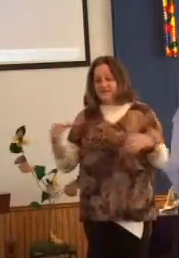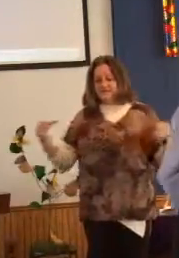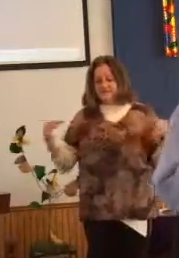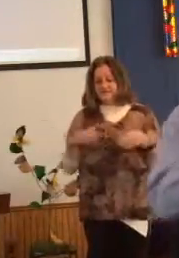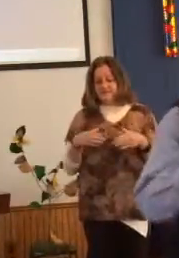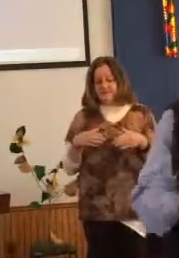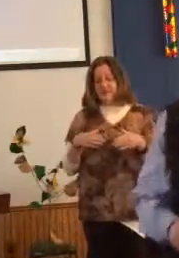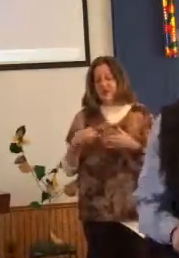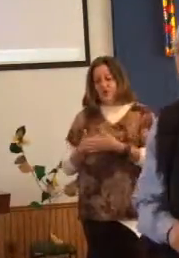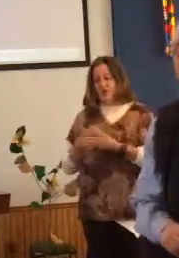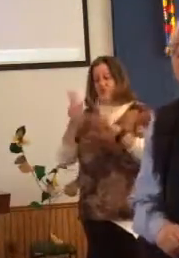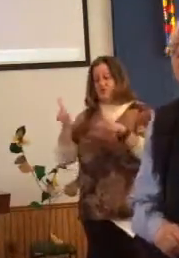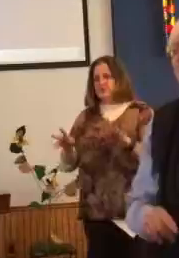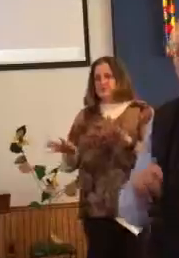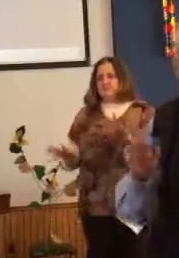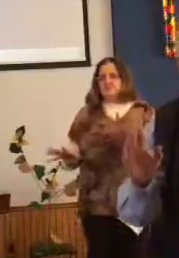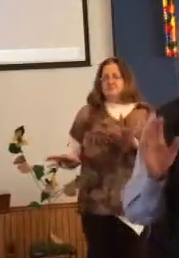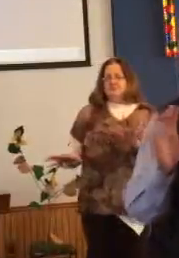Maybe it means that as a group,